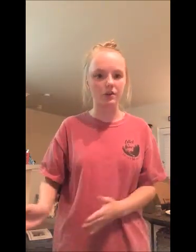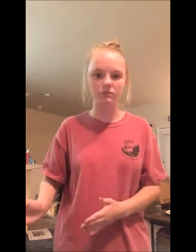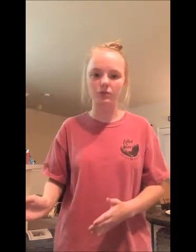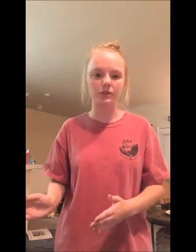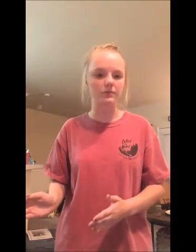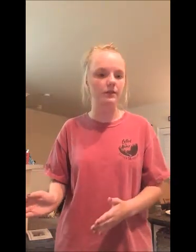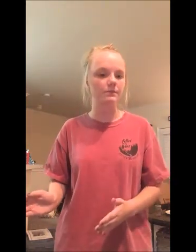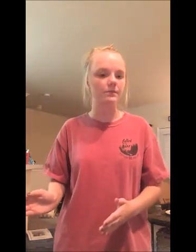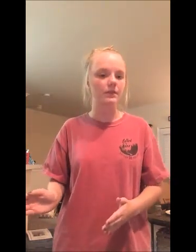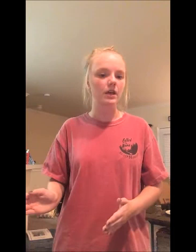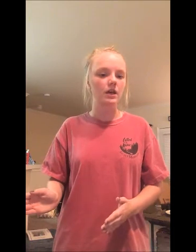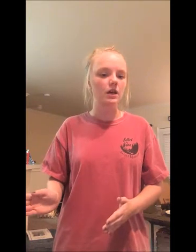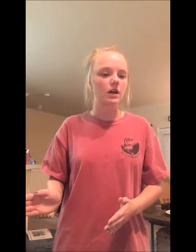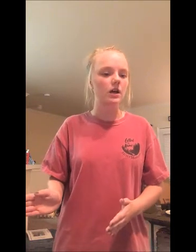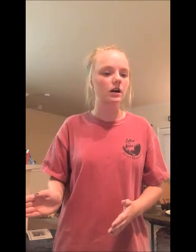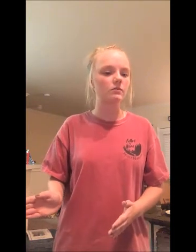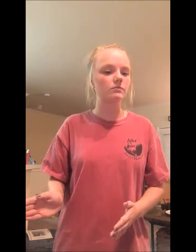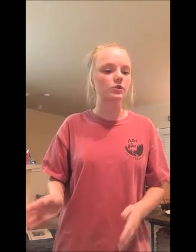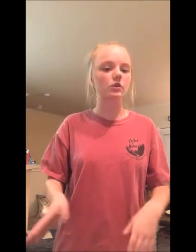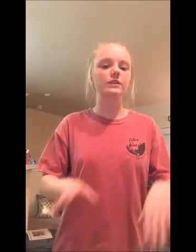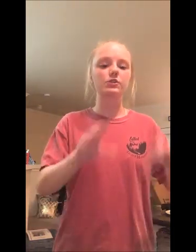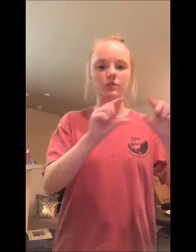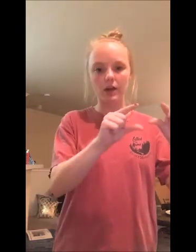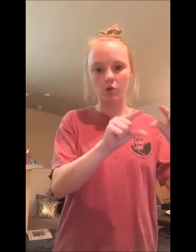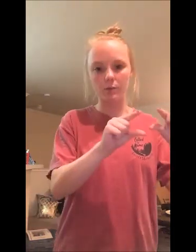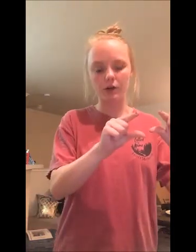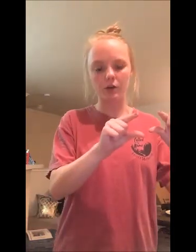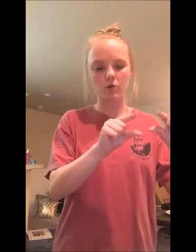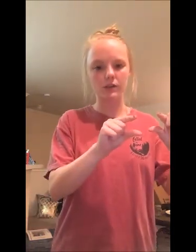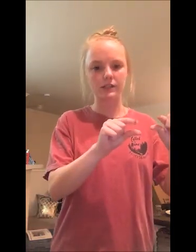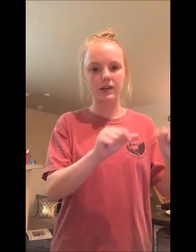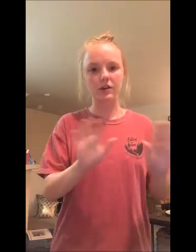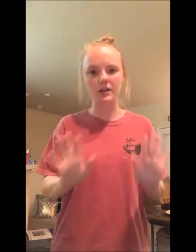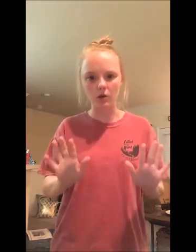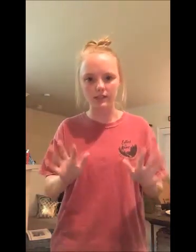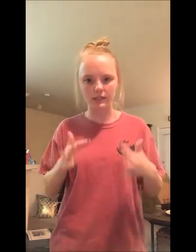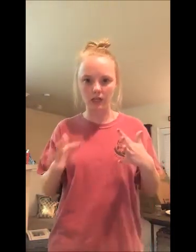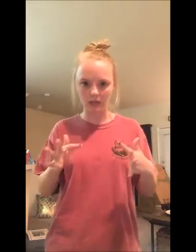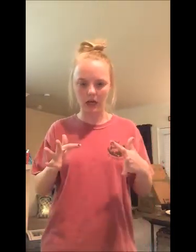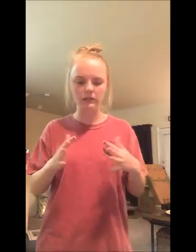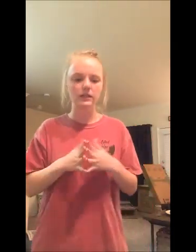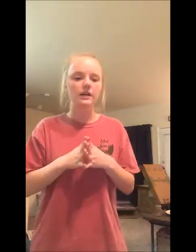or something. So let's do that whole part of the chorus together. I know that's a lot.